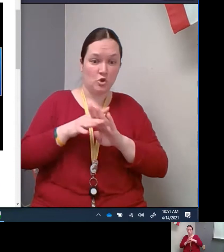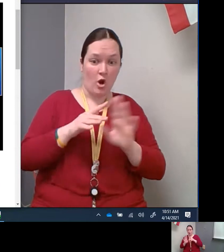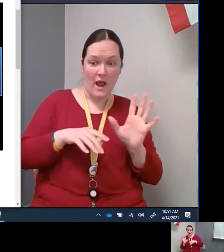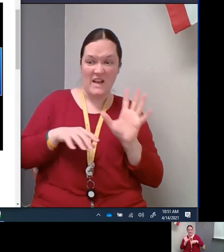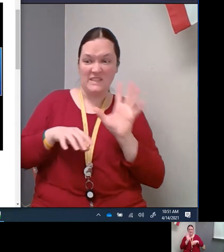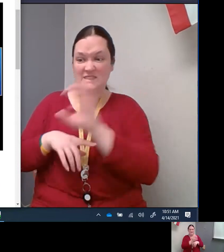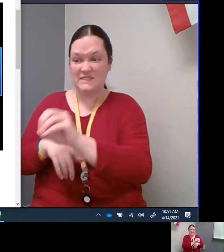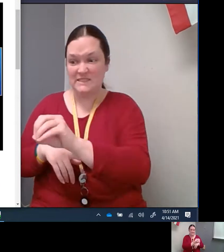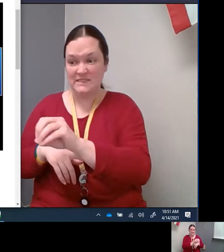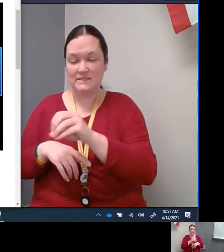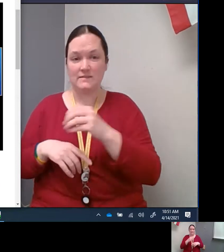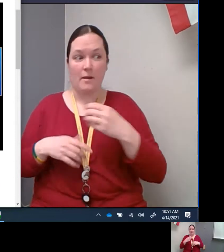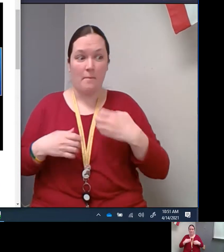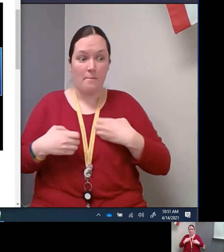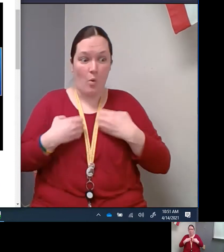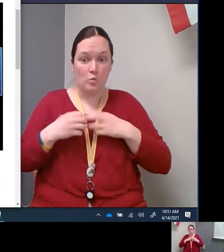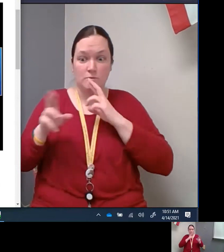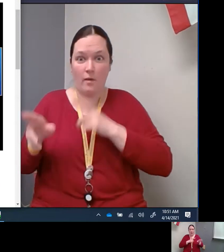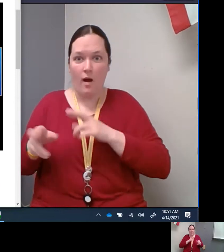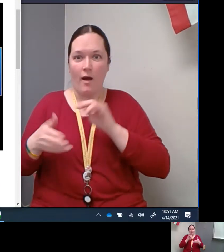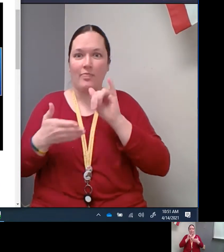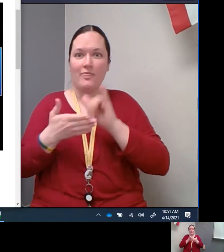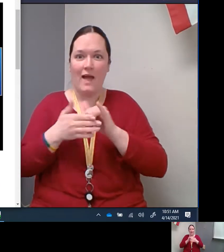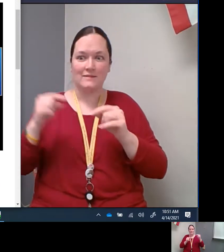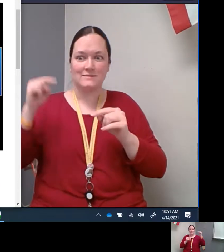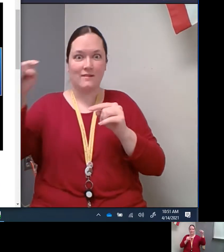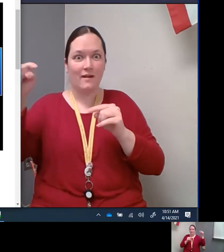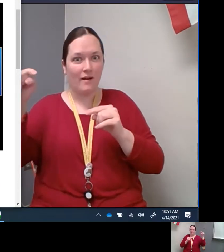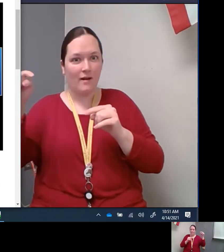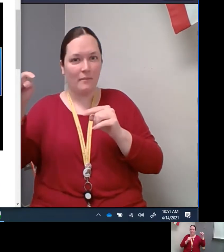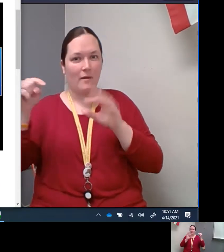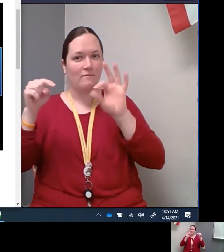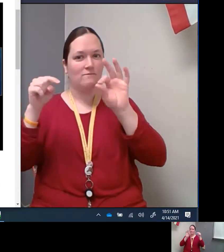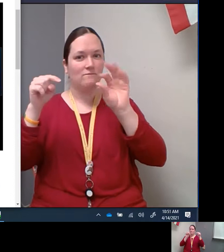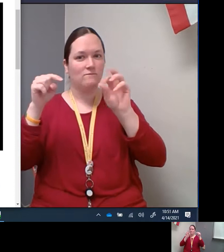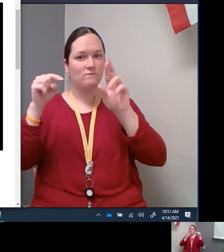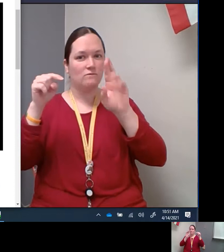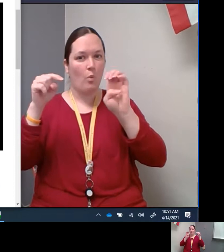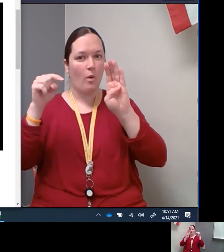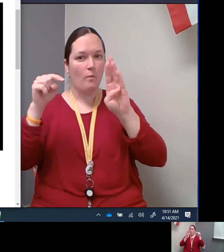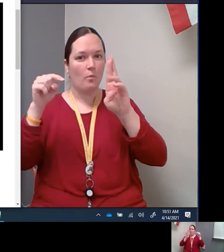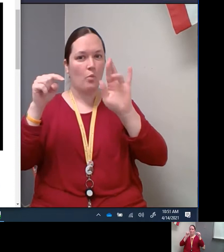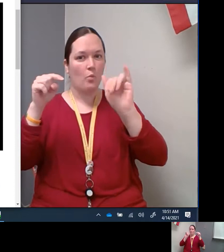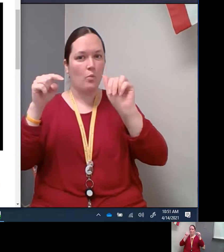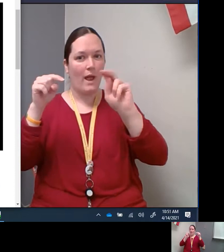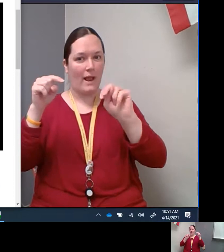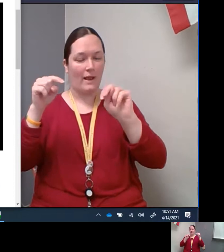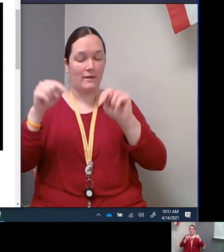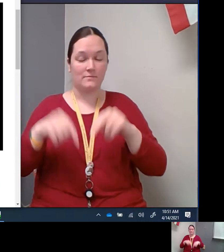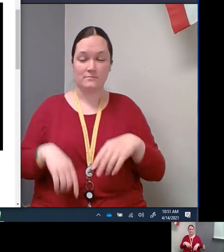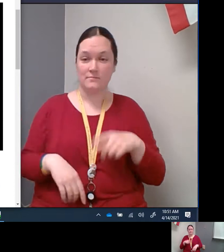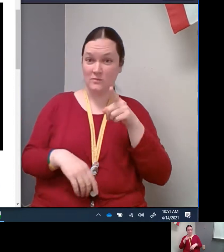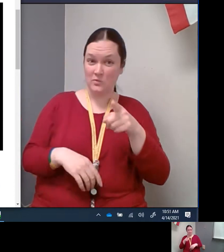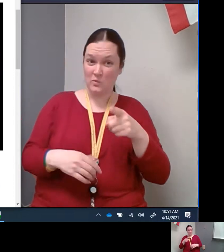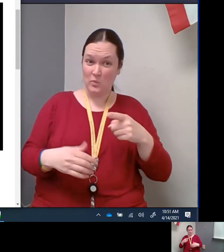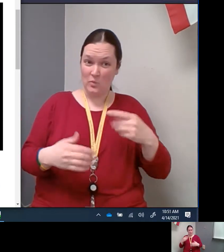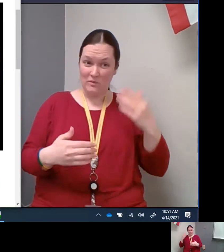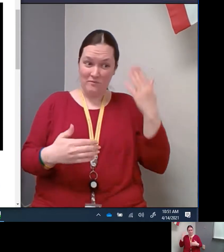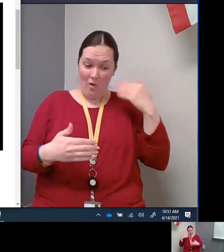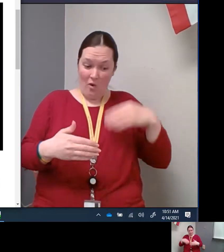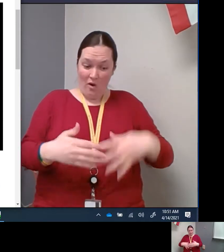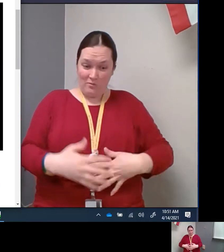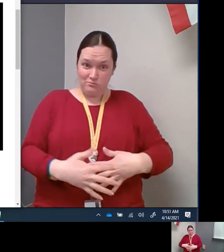some kind of an emotional response, that's going to be way up here in the forebrain. Now, if we look at you when you were really little, when you were an embryo, you had a brain